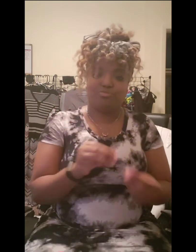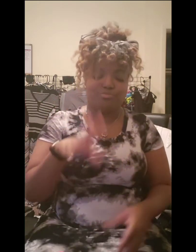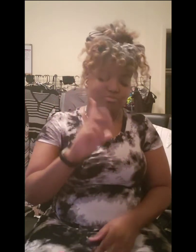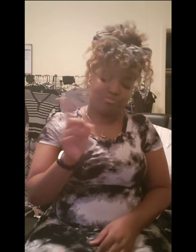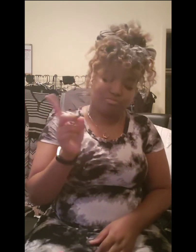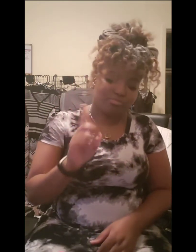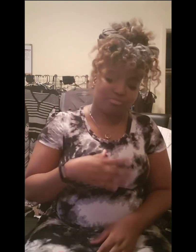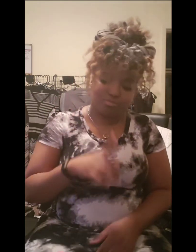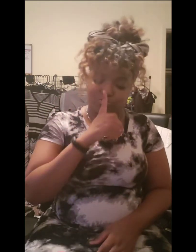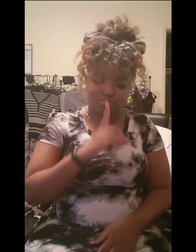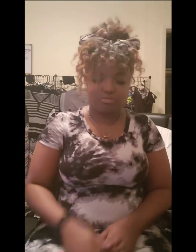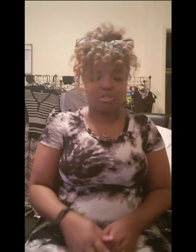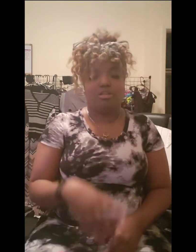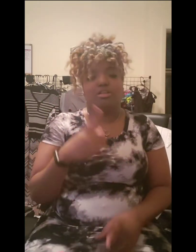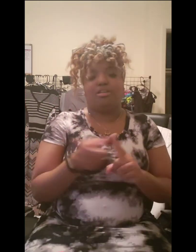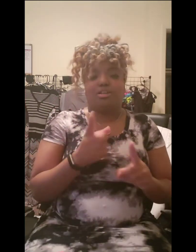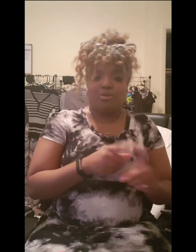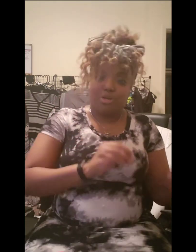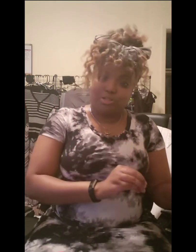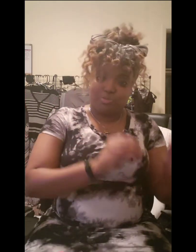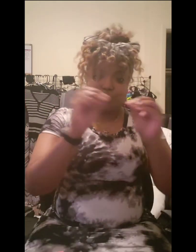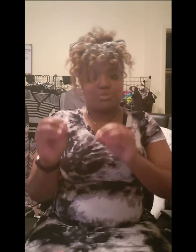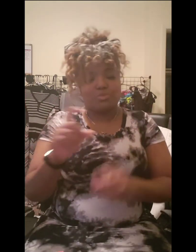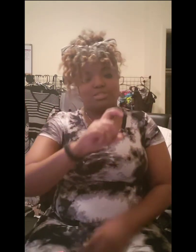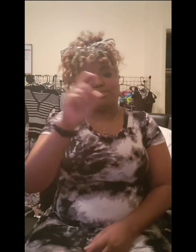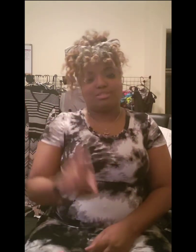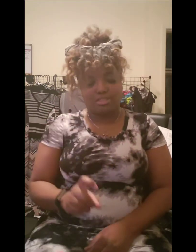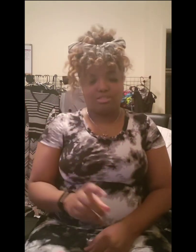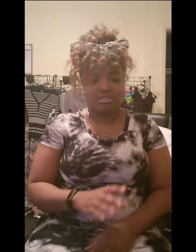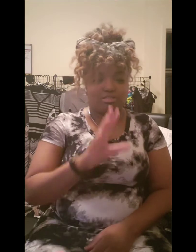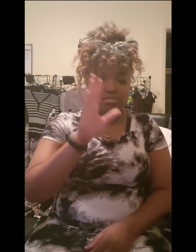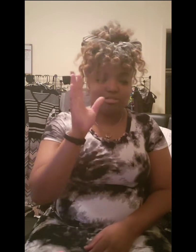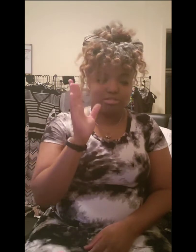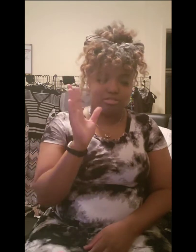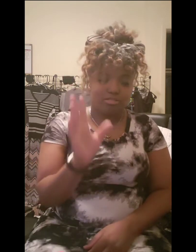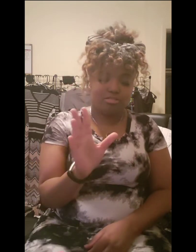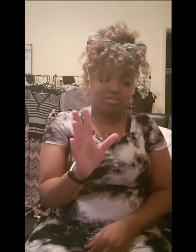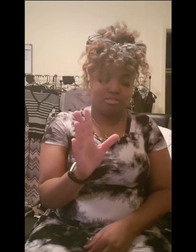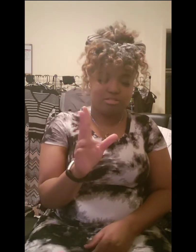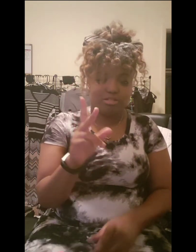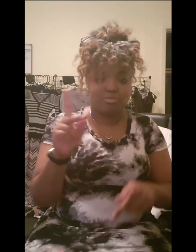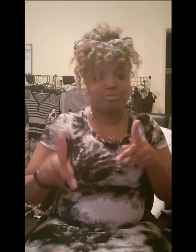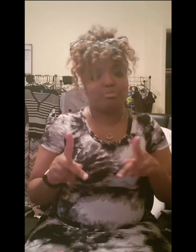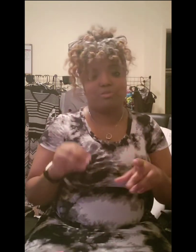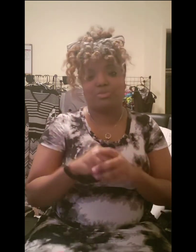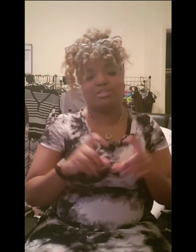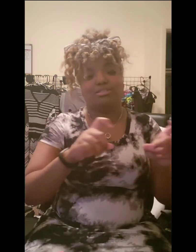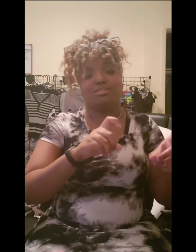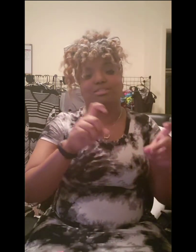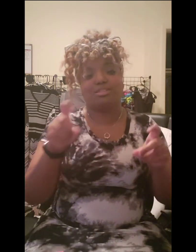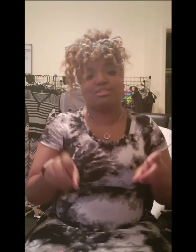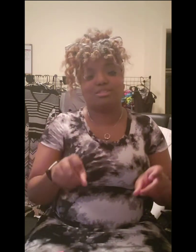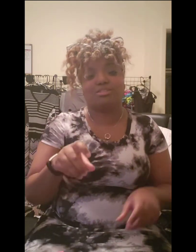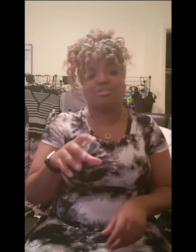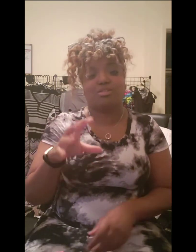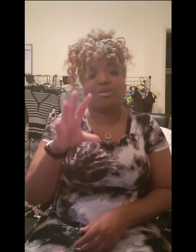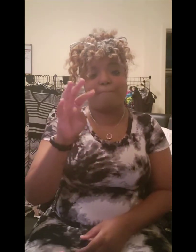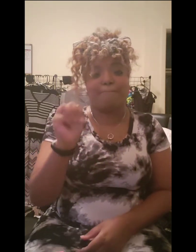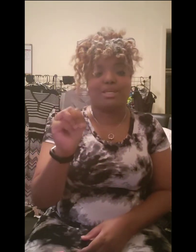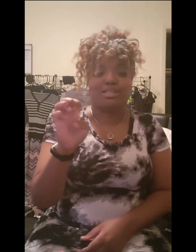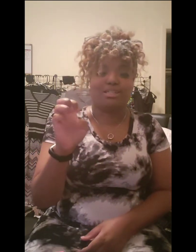anyways. So I stayed to myself. And then we moved to Texas.